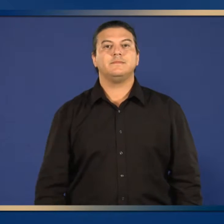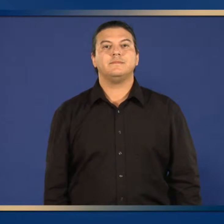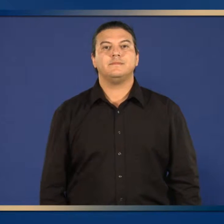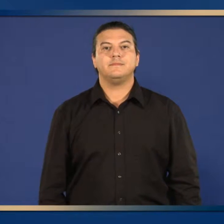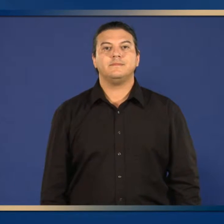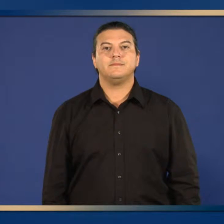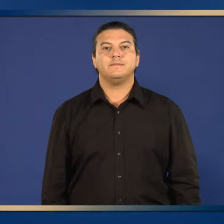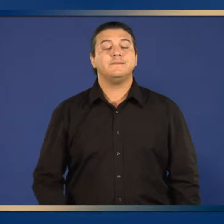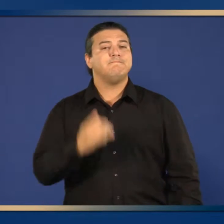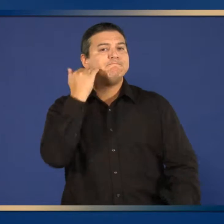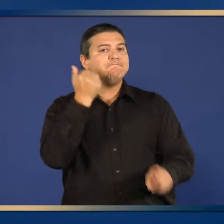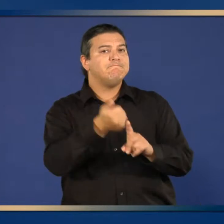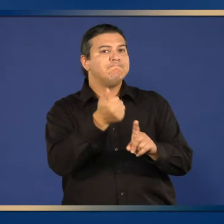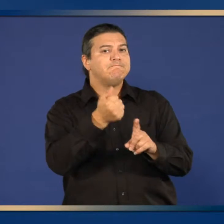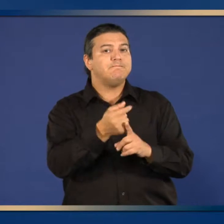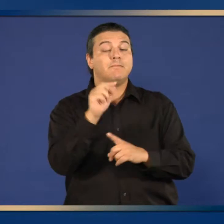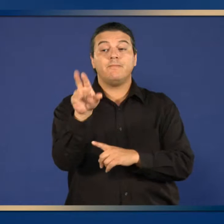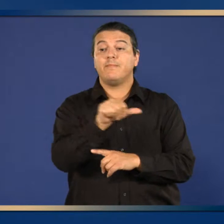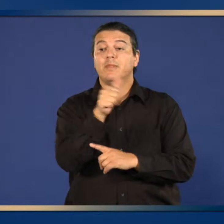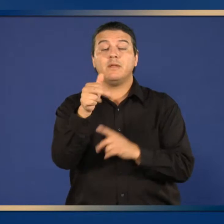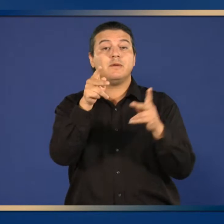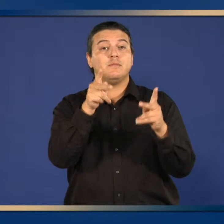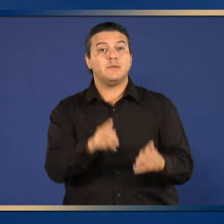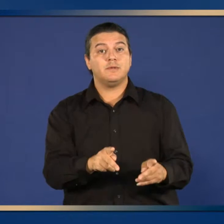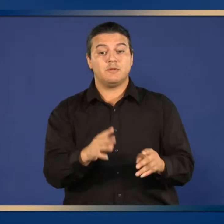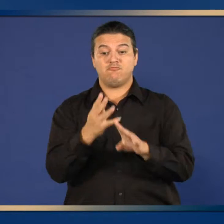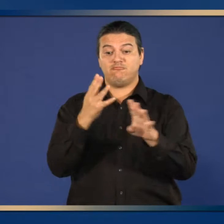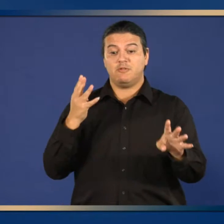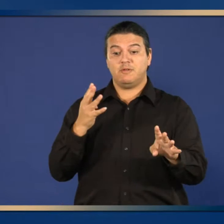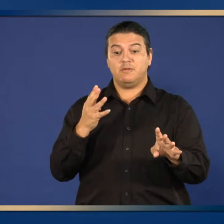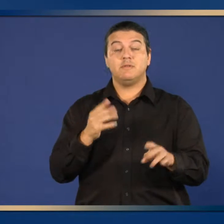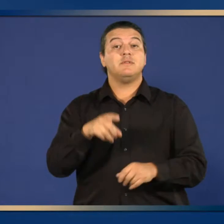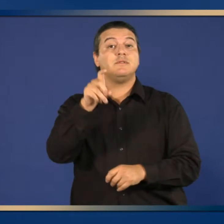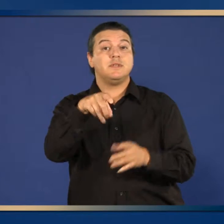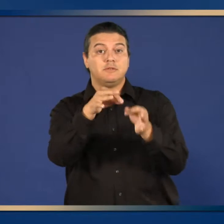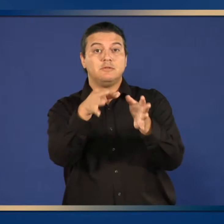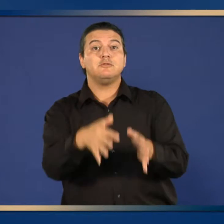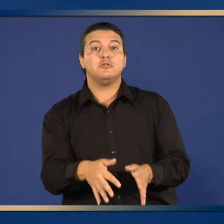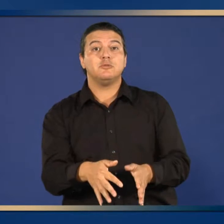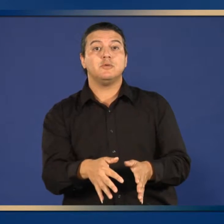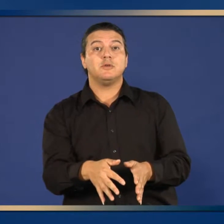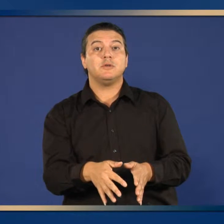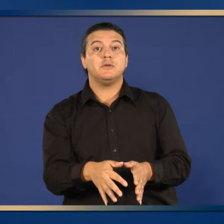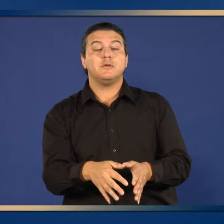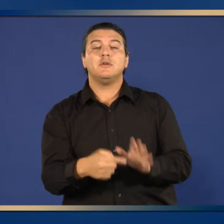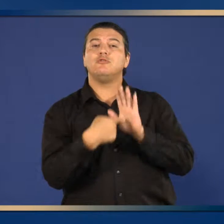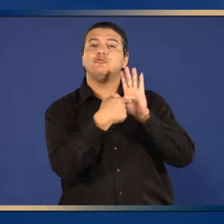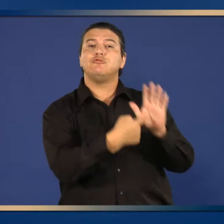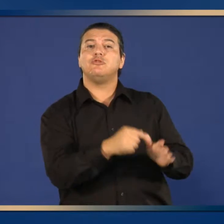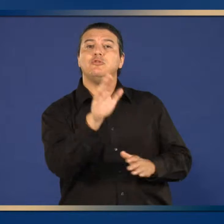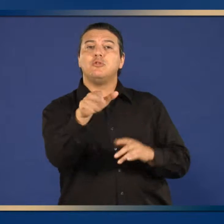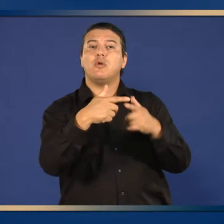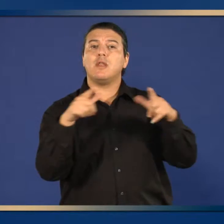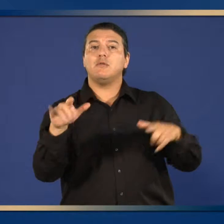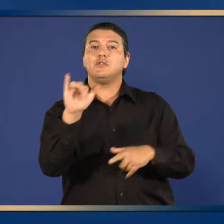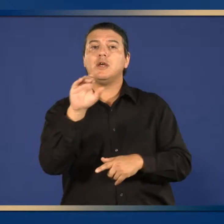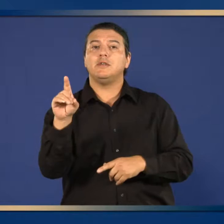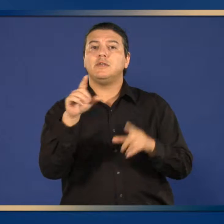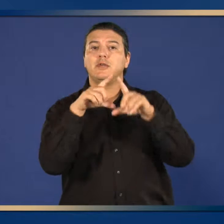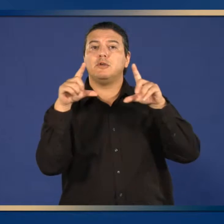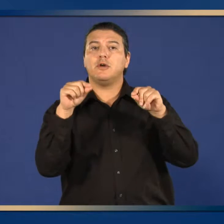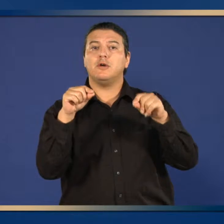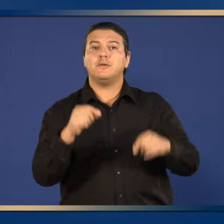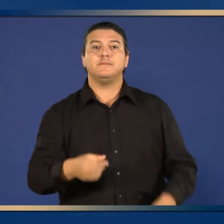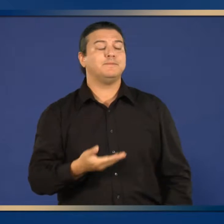If you or another person in line near you needs an interpreter, please use the language ID